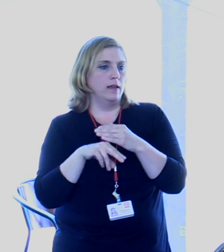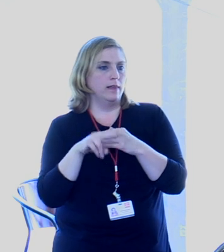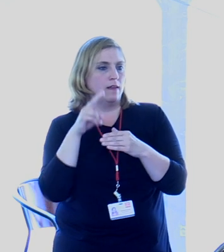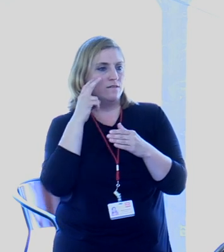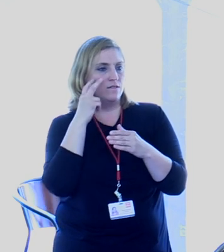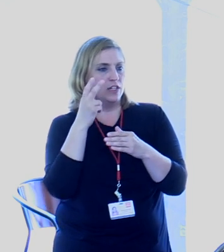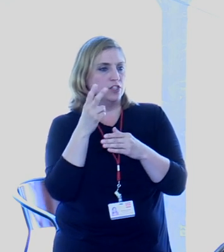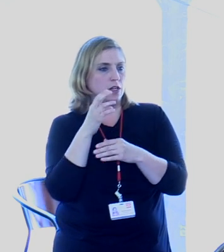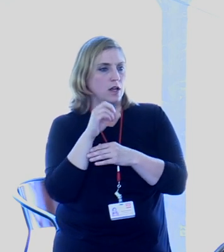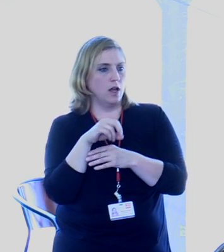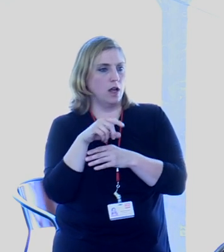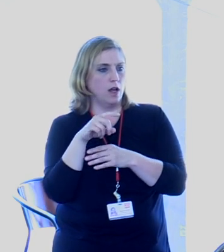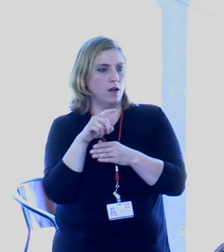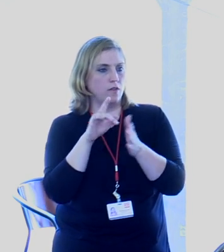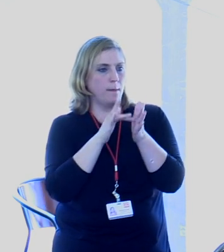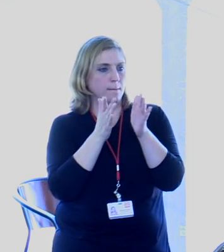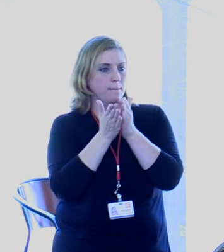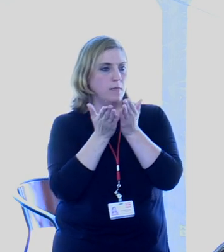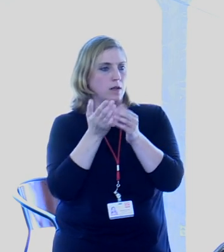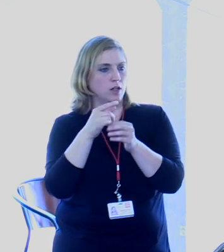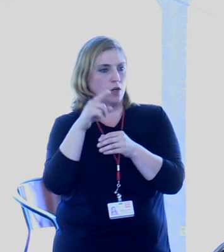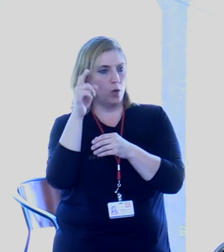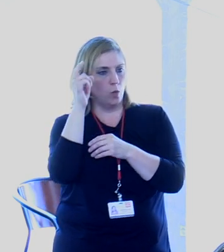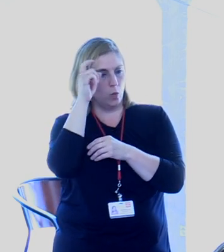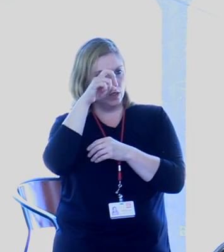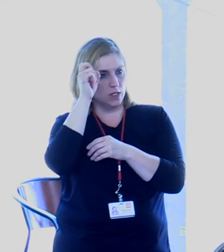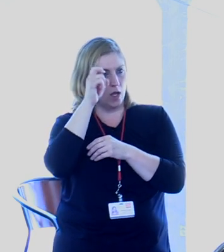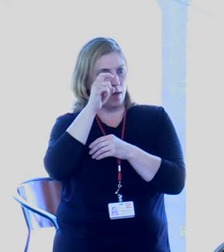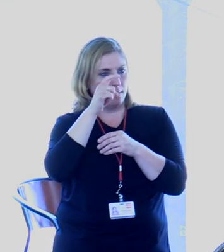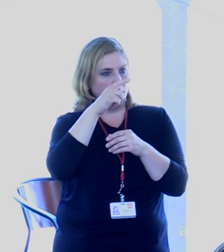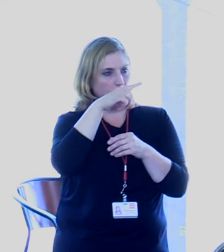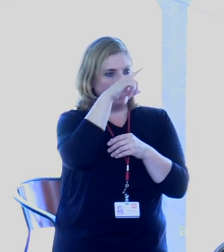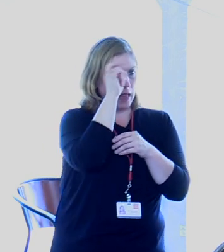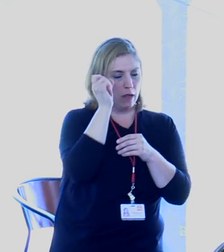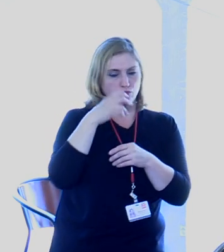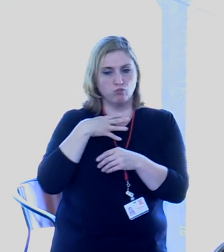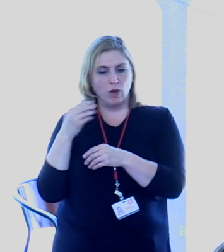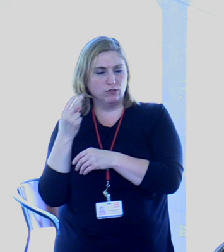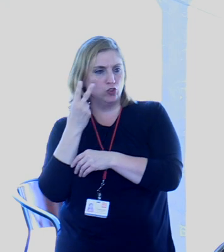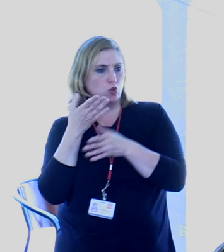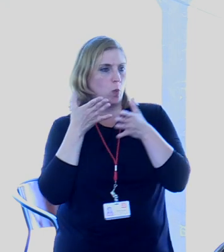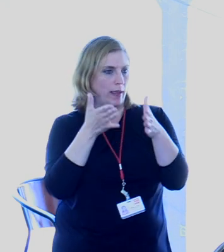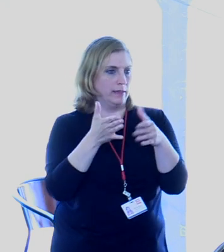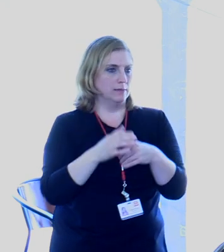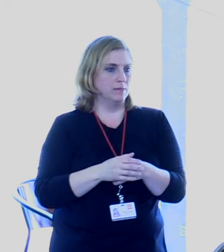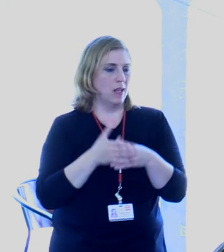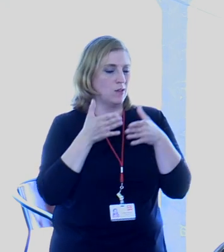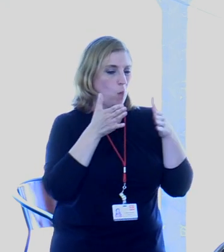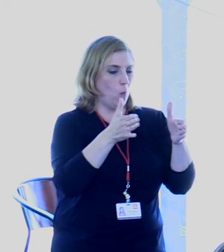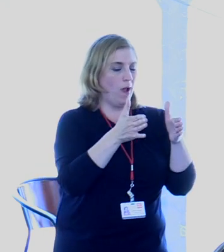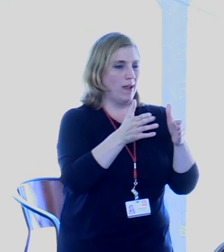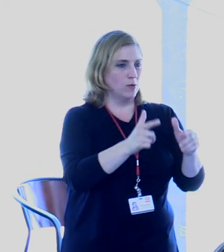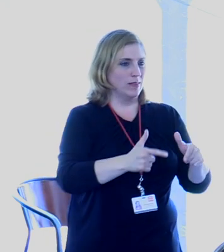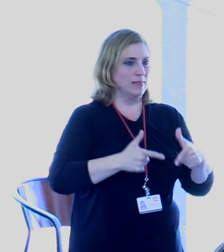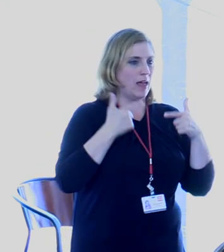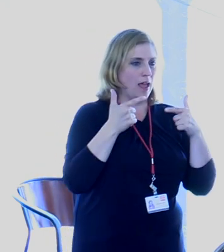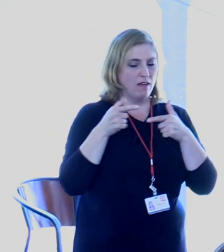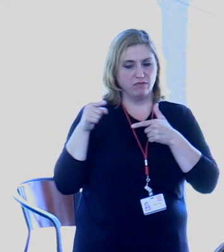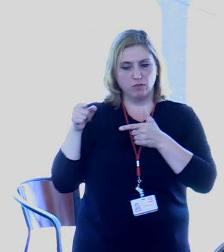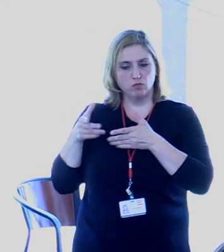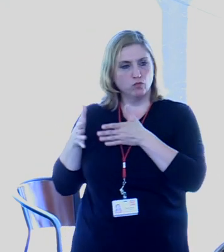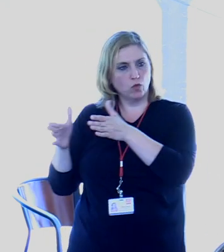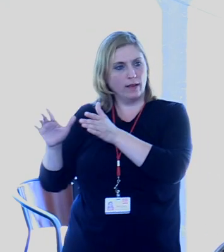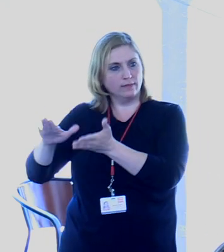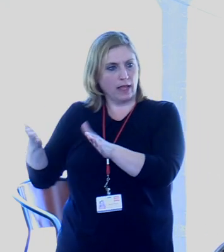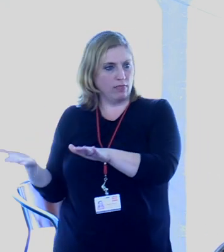vision of biblical wisdom, it's black and white. There are two ways, okay? There's the way that leads to life and the way that leads to